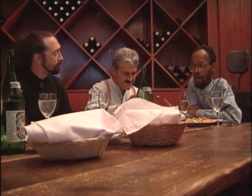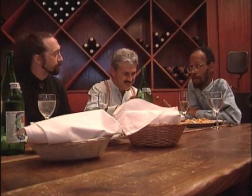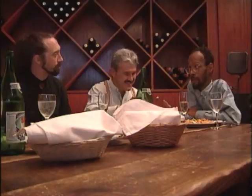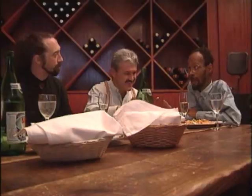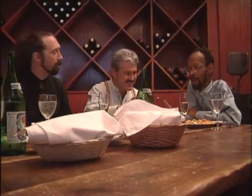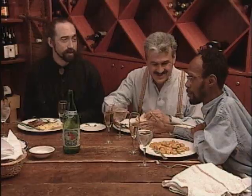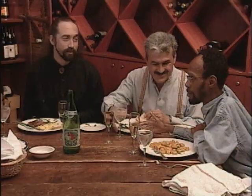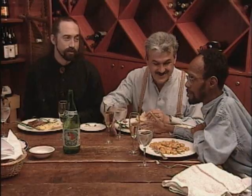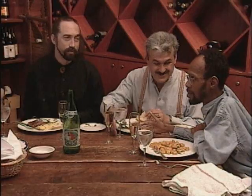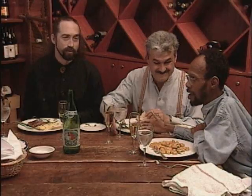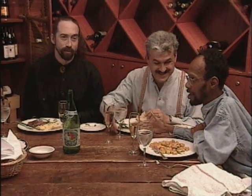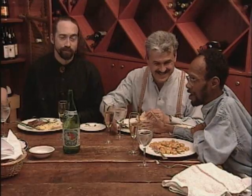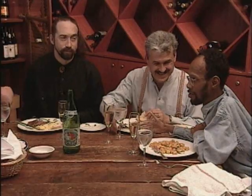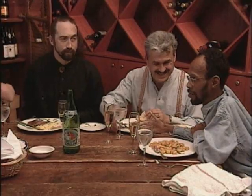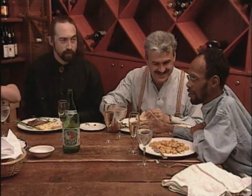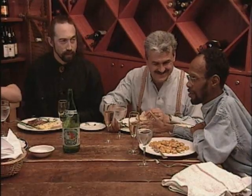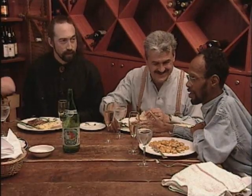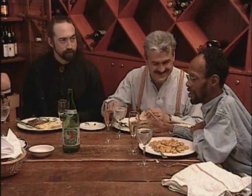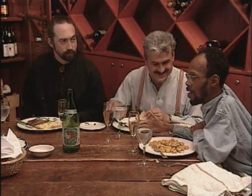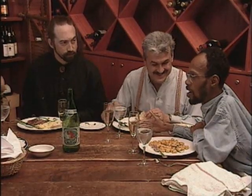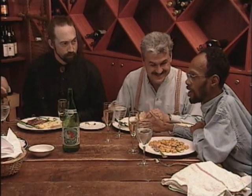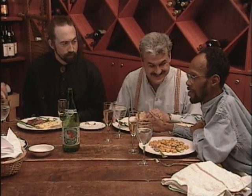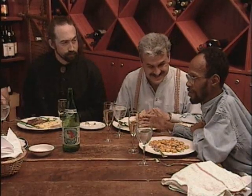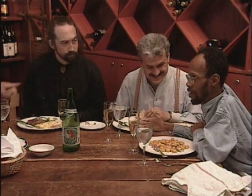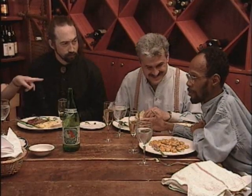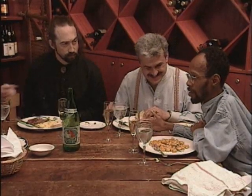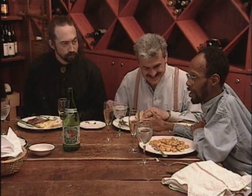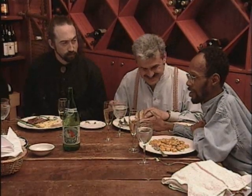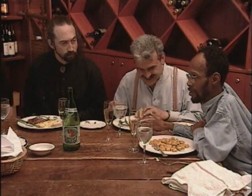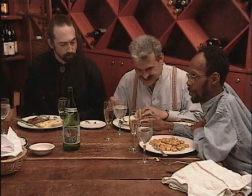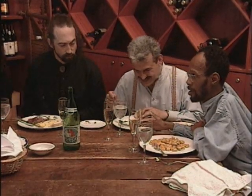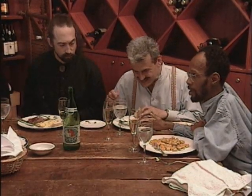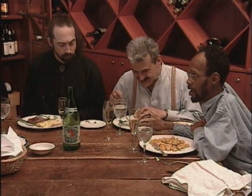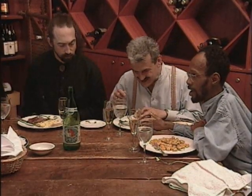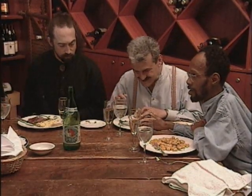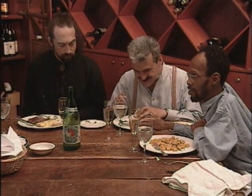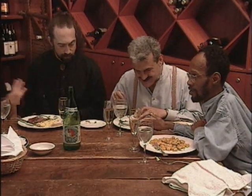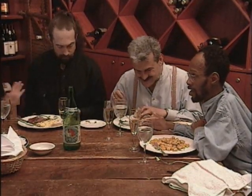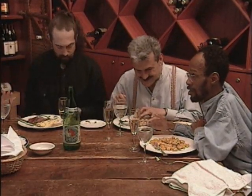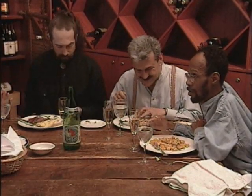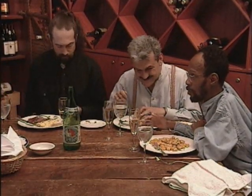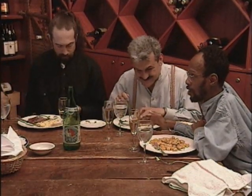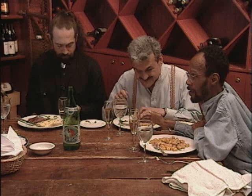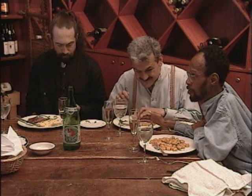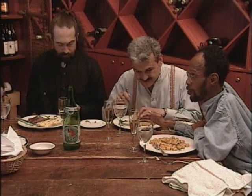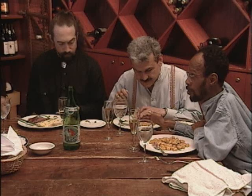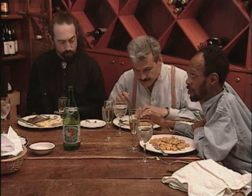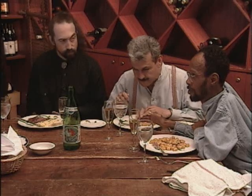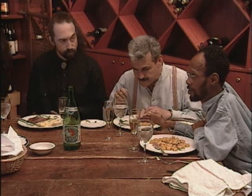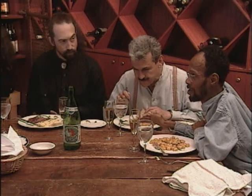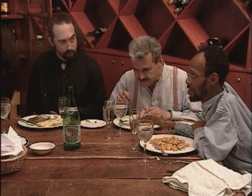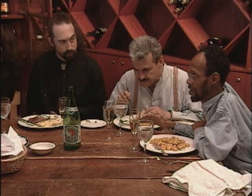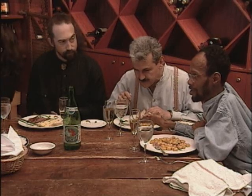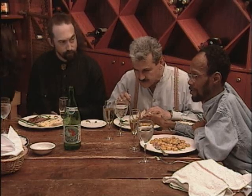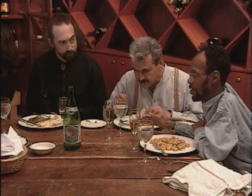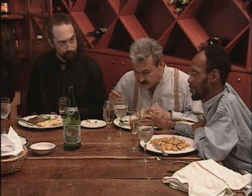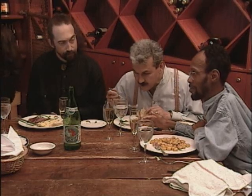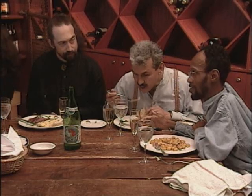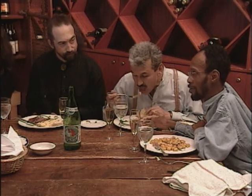marching band. That's so cool. That's so cool. And that taught me a lot. That taught me about how to just ignore whatever rules, well, don't